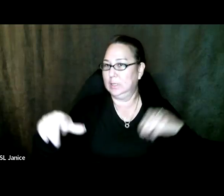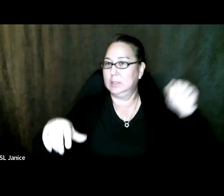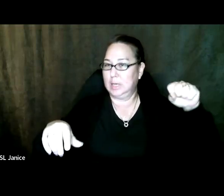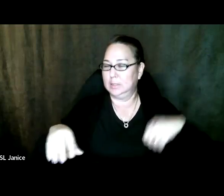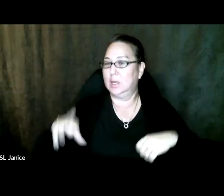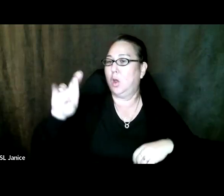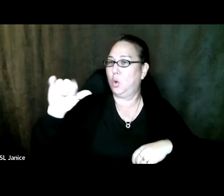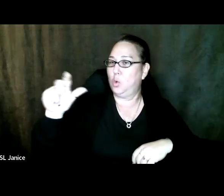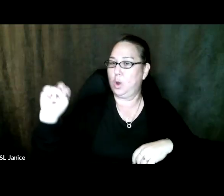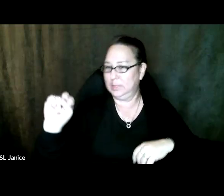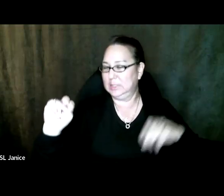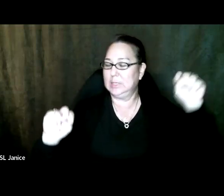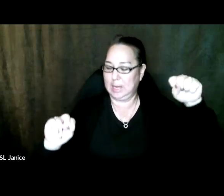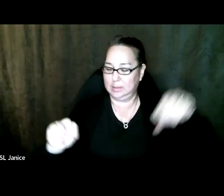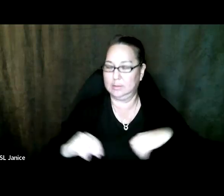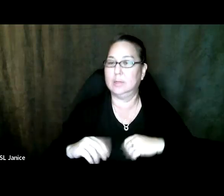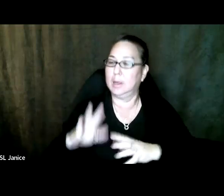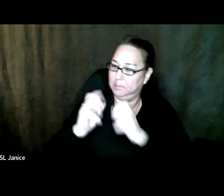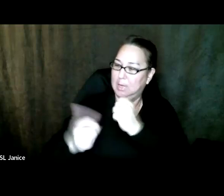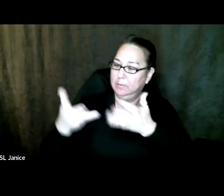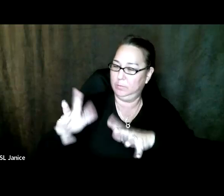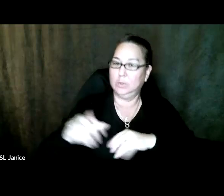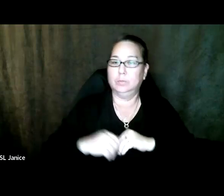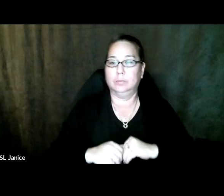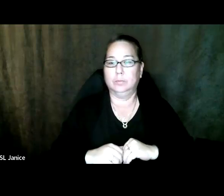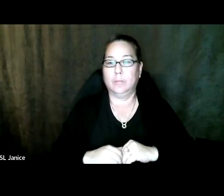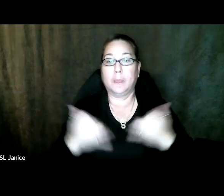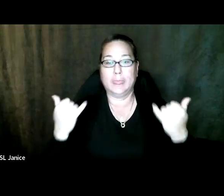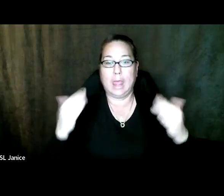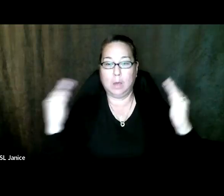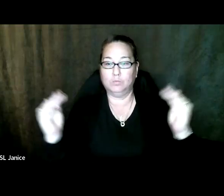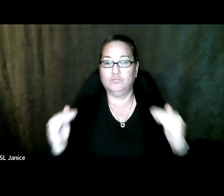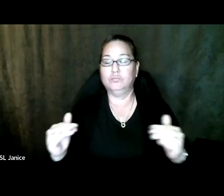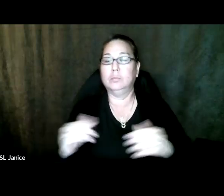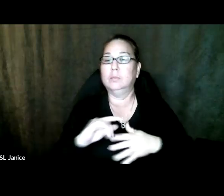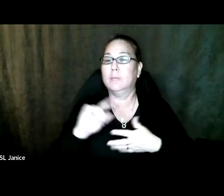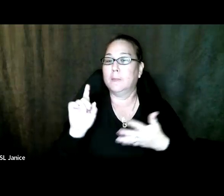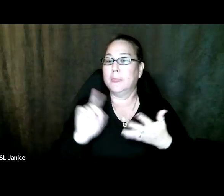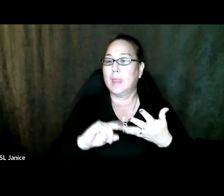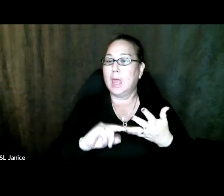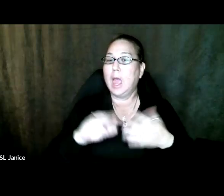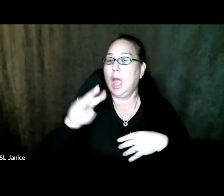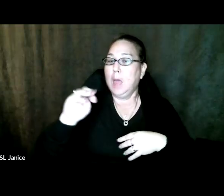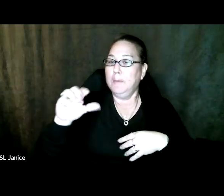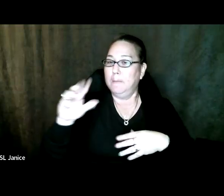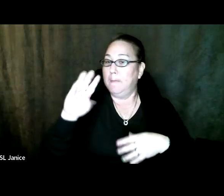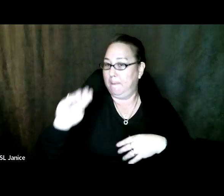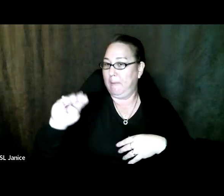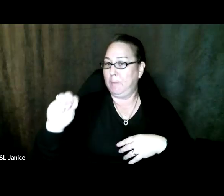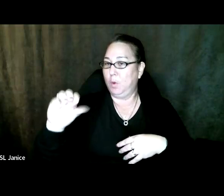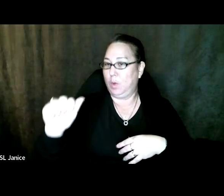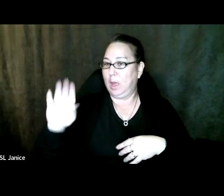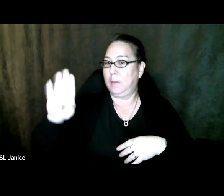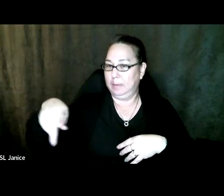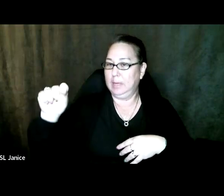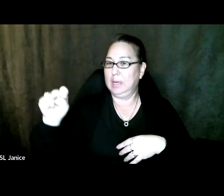Robinson. Yes. The motion passes. Thank you. I will entertain a motion to approve the memorandum of agreement between the Boston School